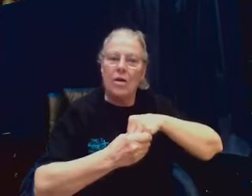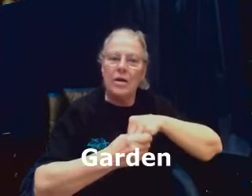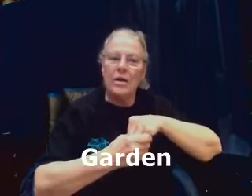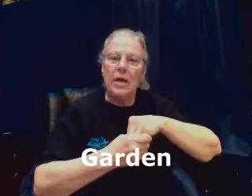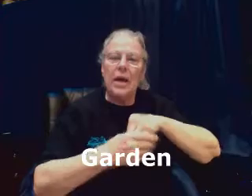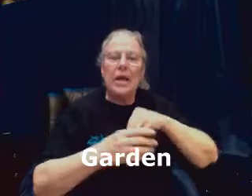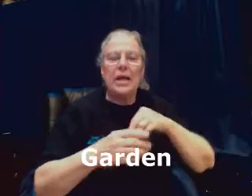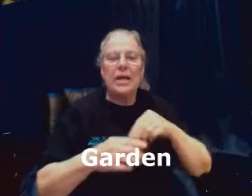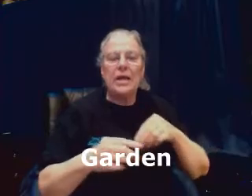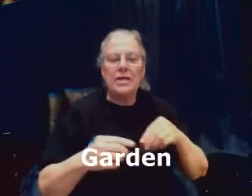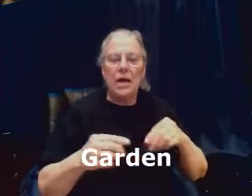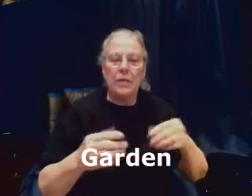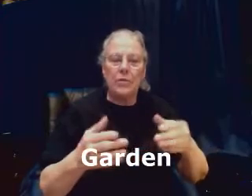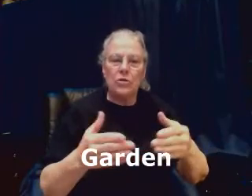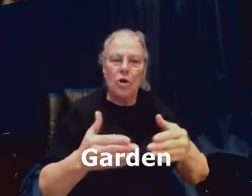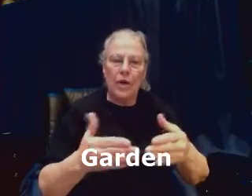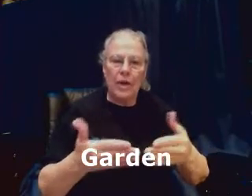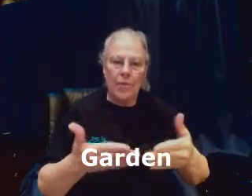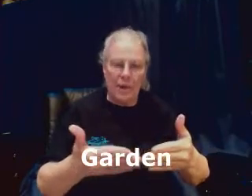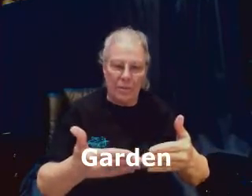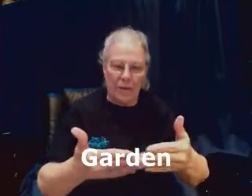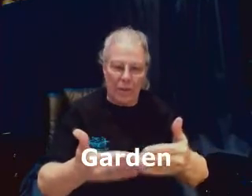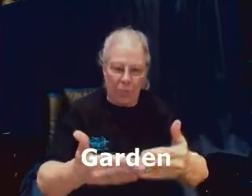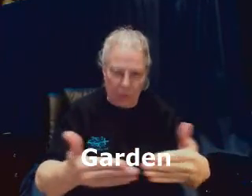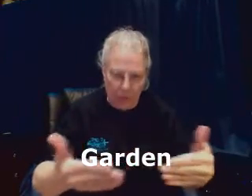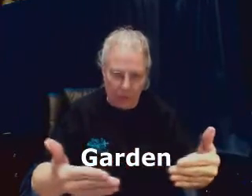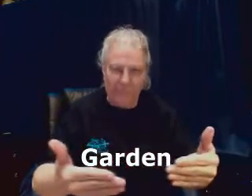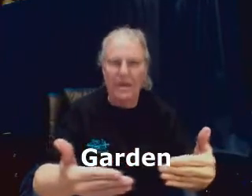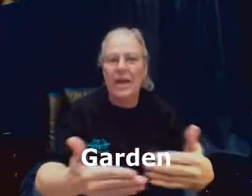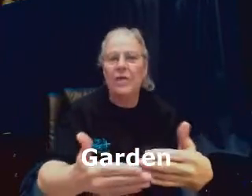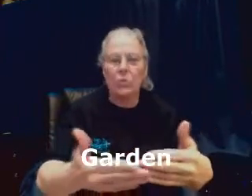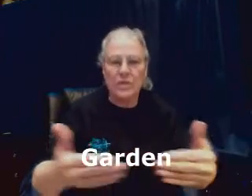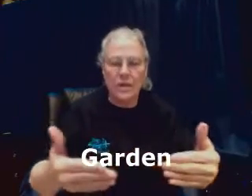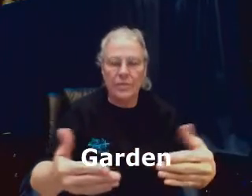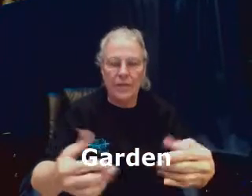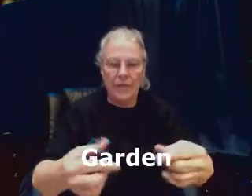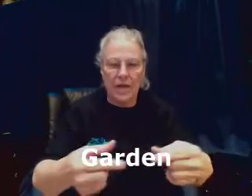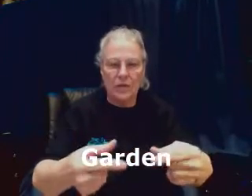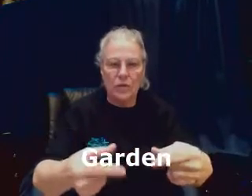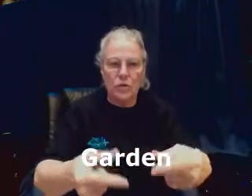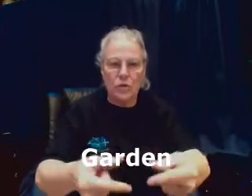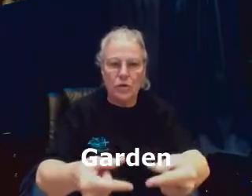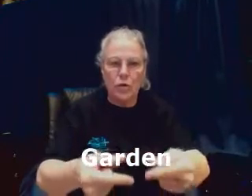Garden, anytime you're talking about a plot of land or something of that sort,